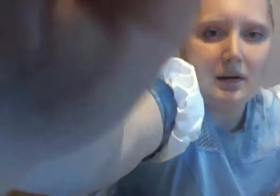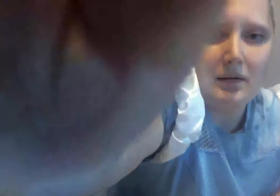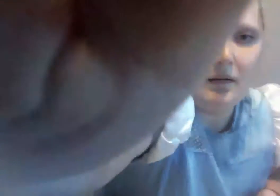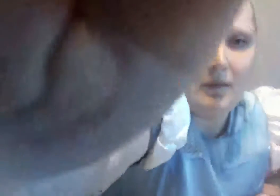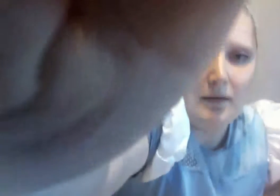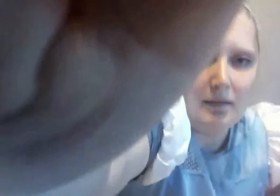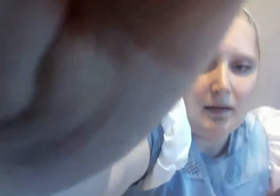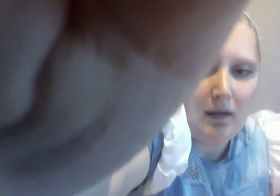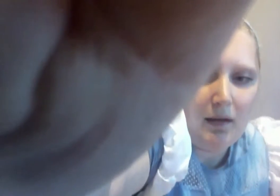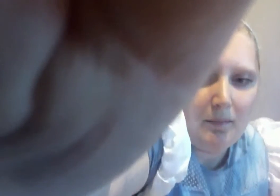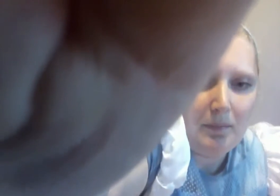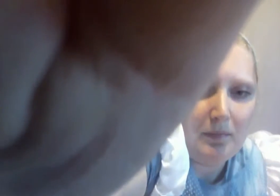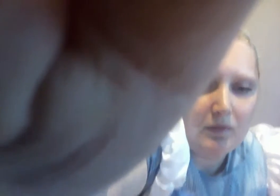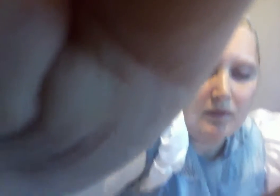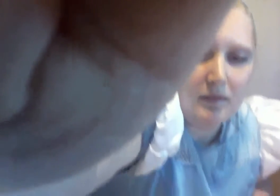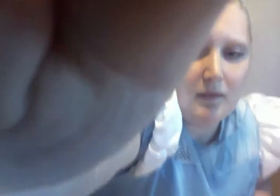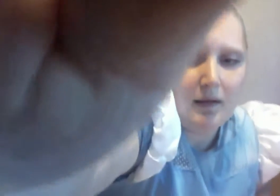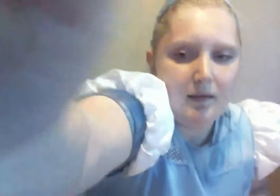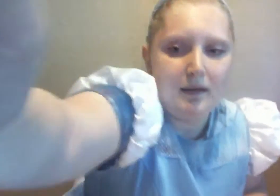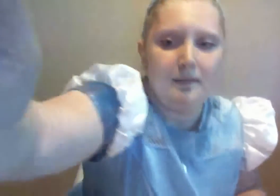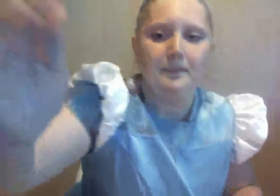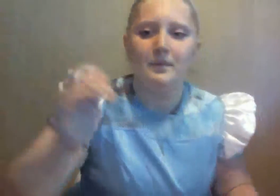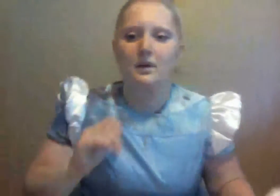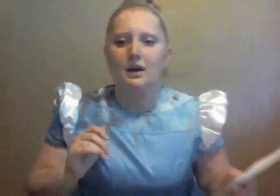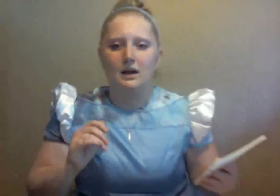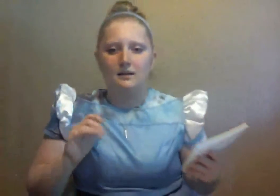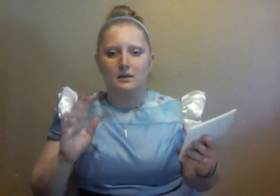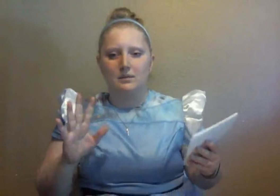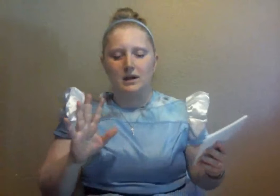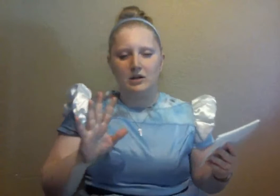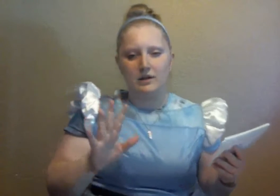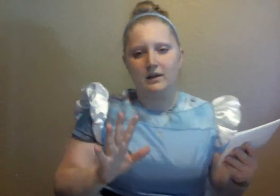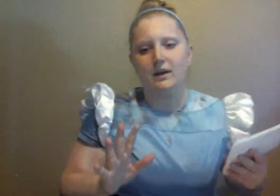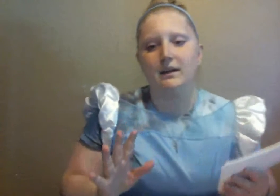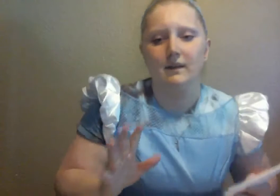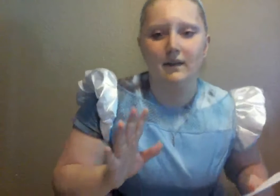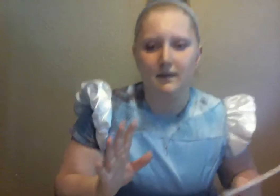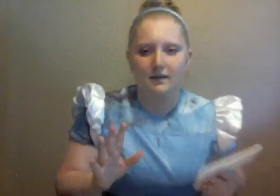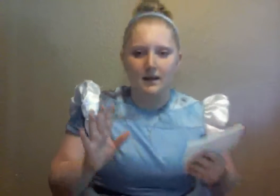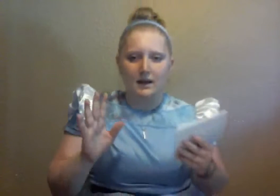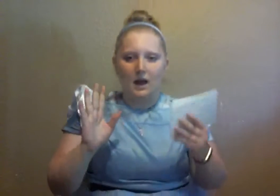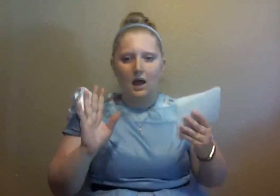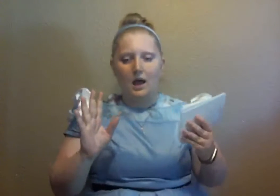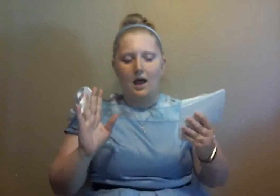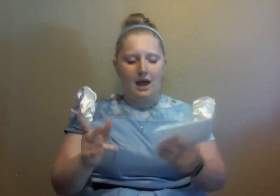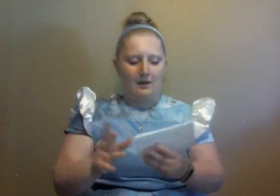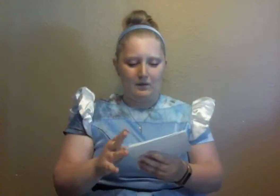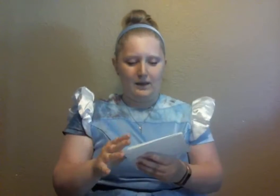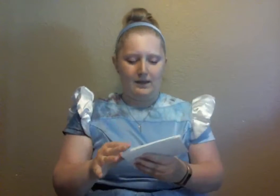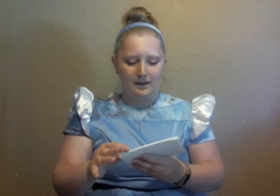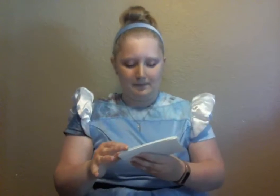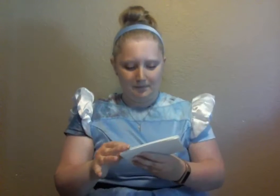Let's tilt this up just slightly. Sorry guys, I want to make sure that you guys can see everything.